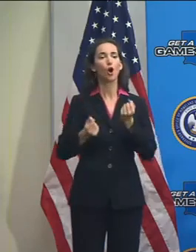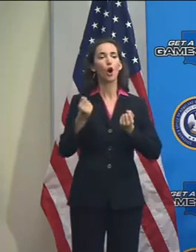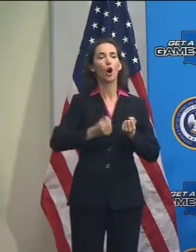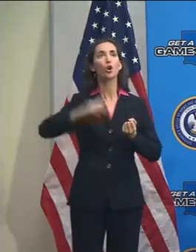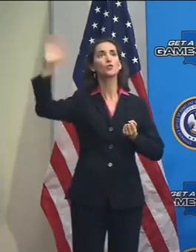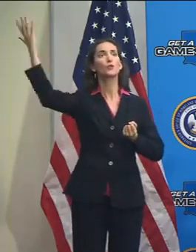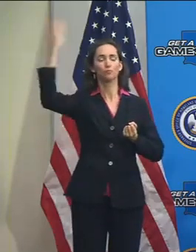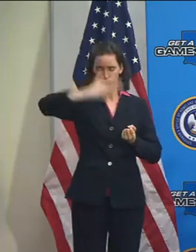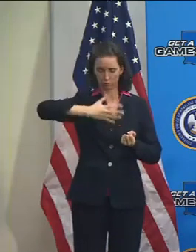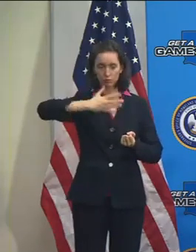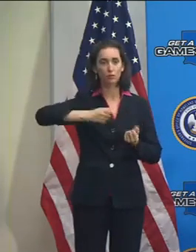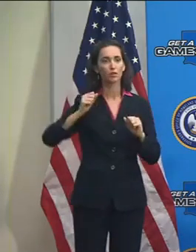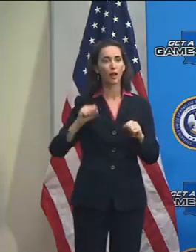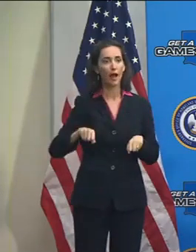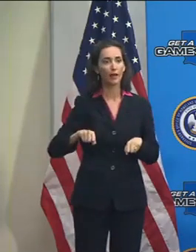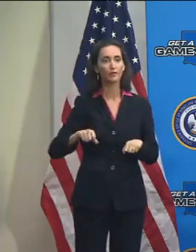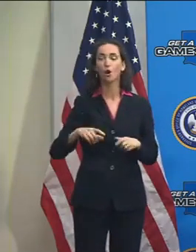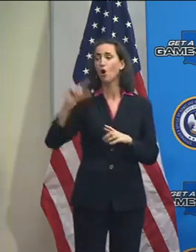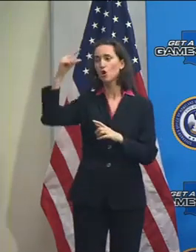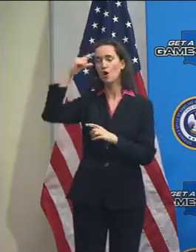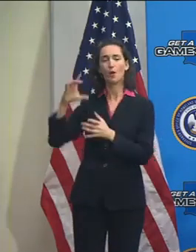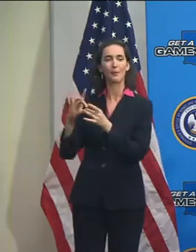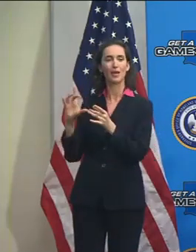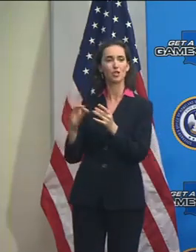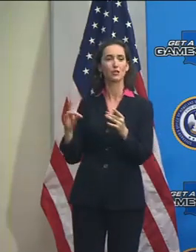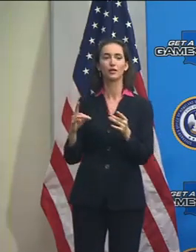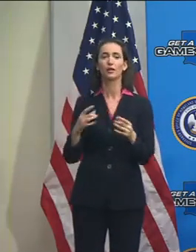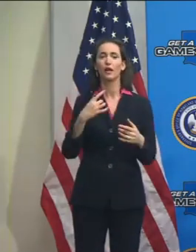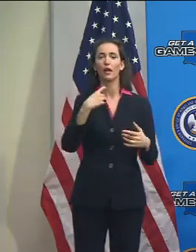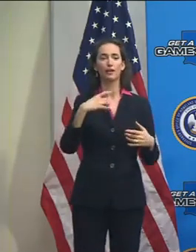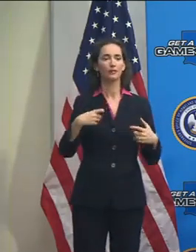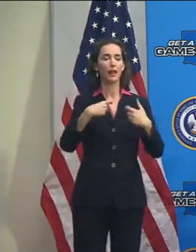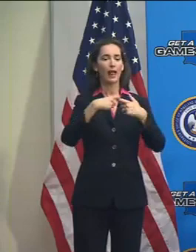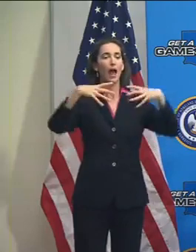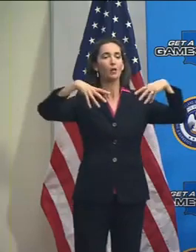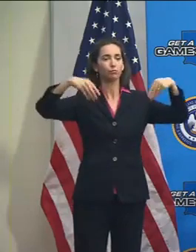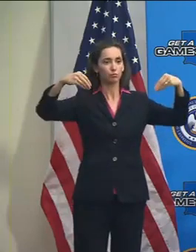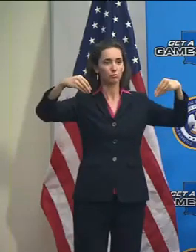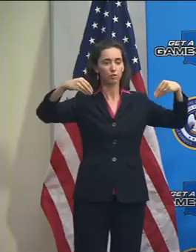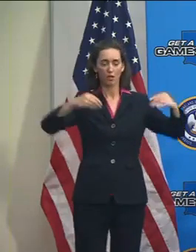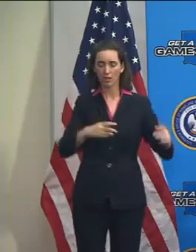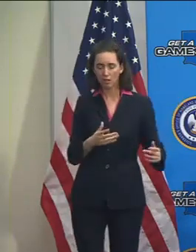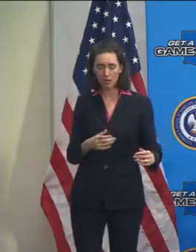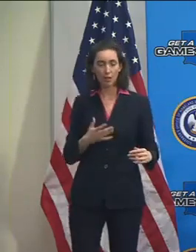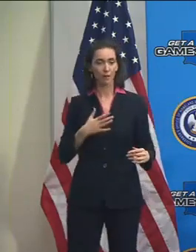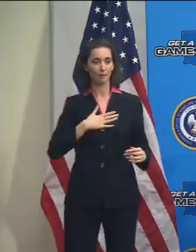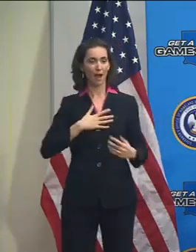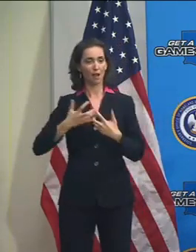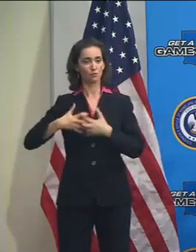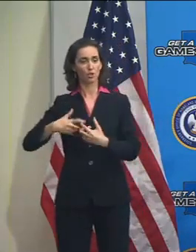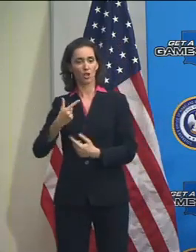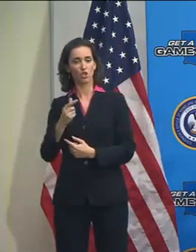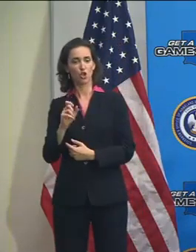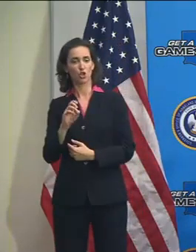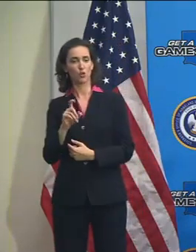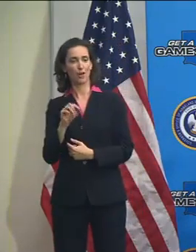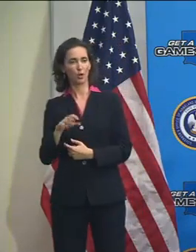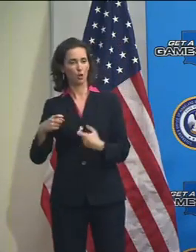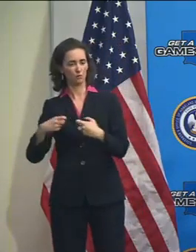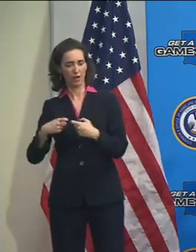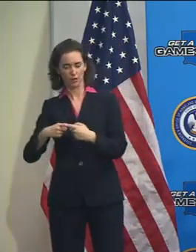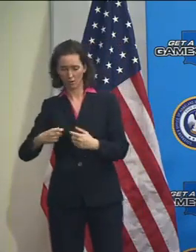be issues, as the governor mentioned, with power going out and people incorrectly hooking up their